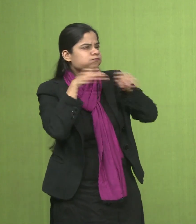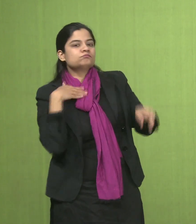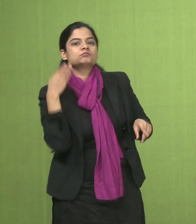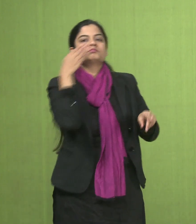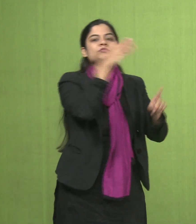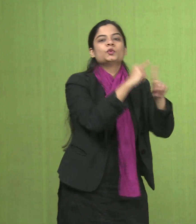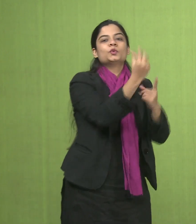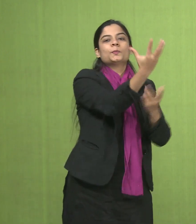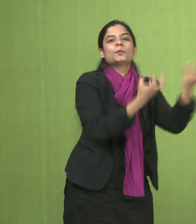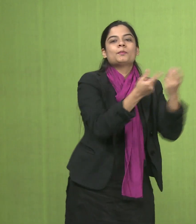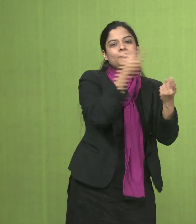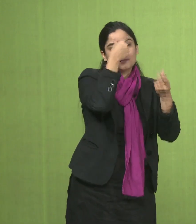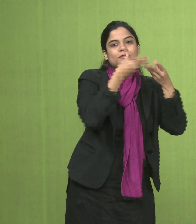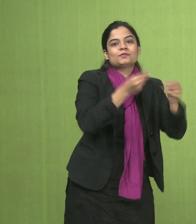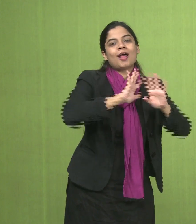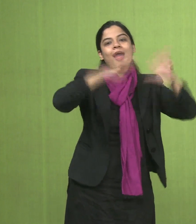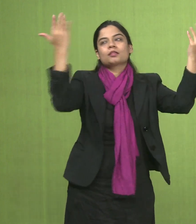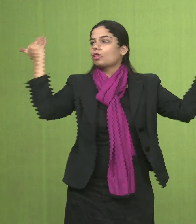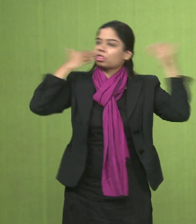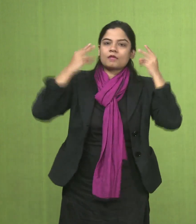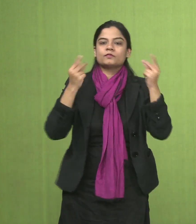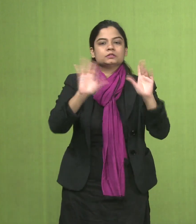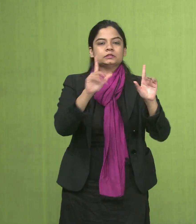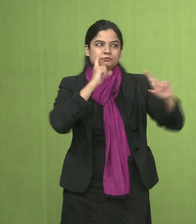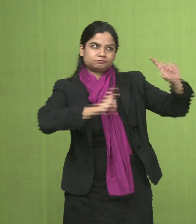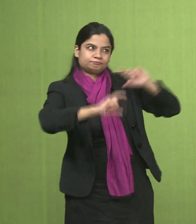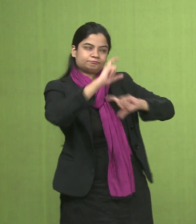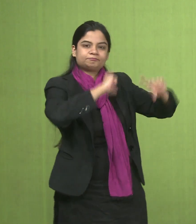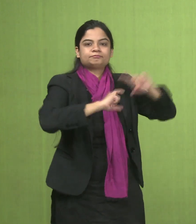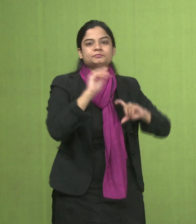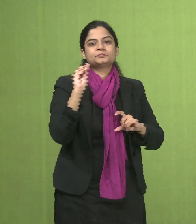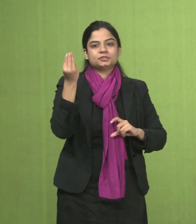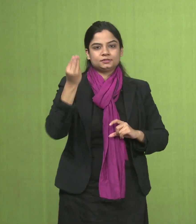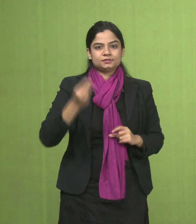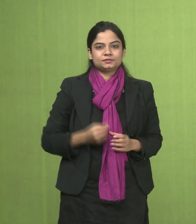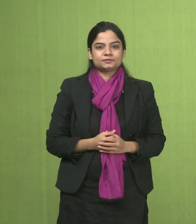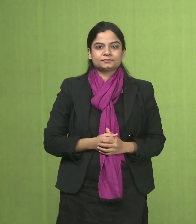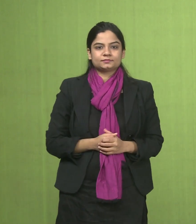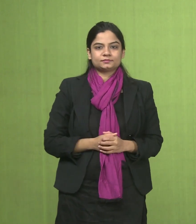buy. Once you know the reviews, it will be good for you to buy the right kind of product.